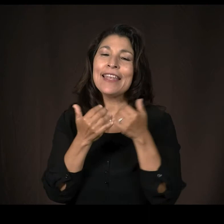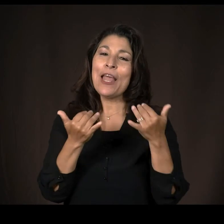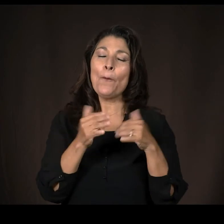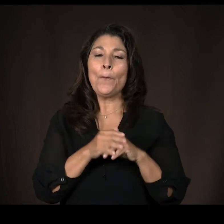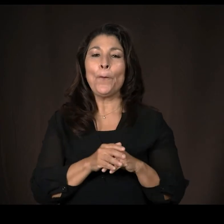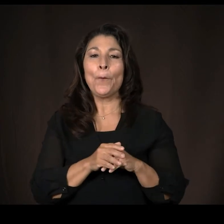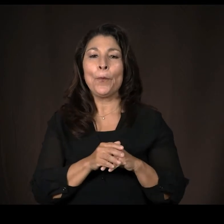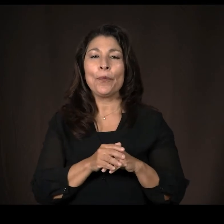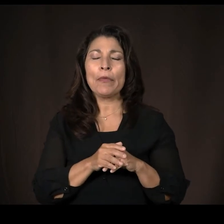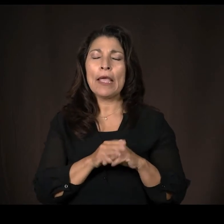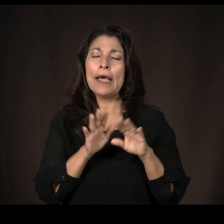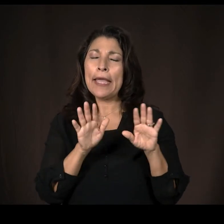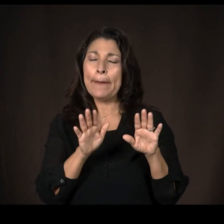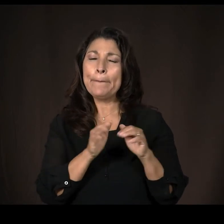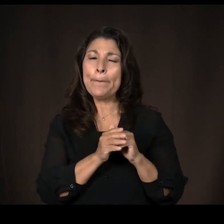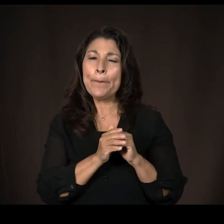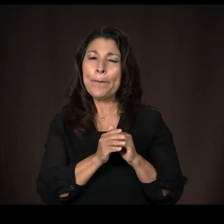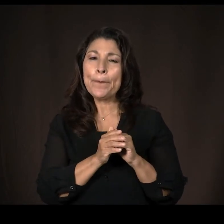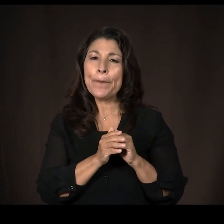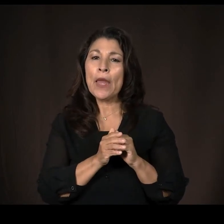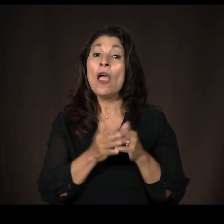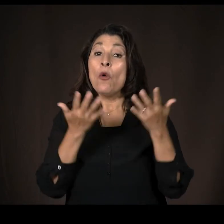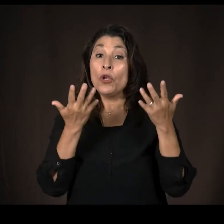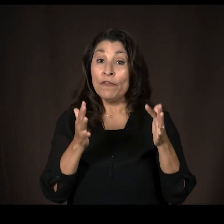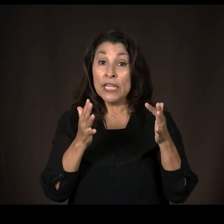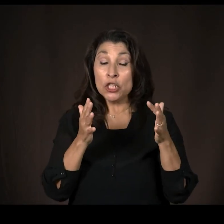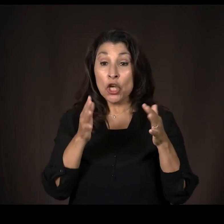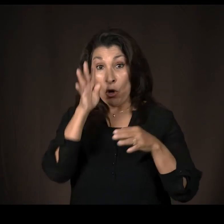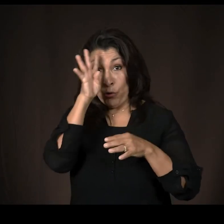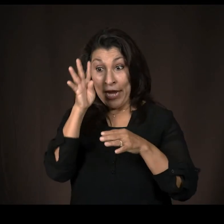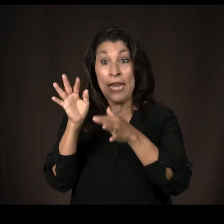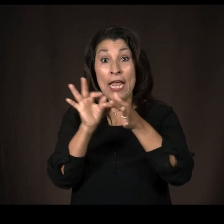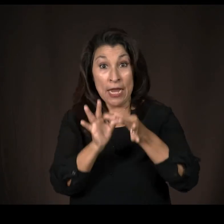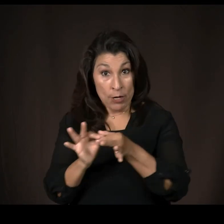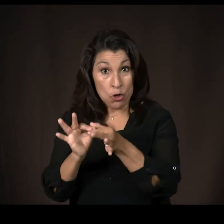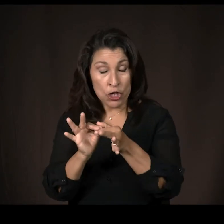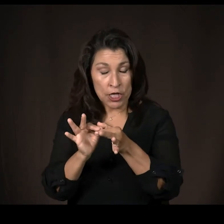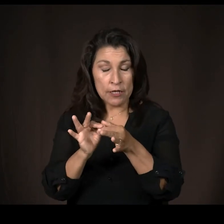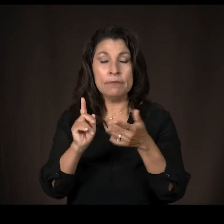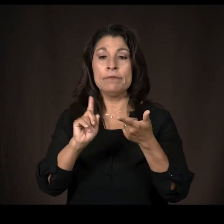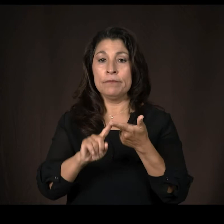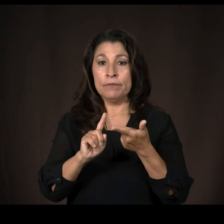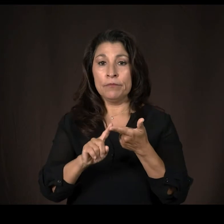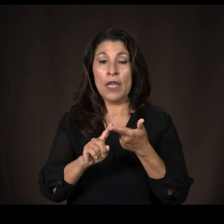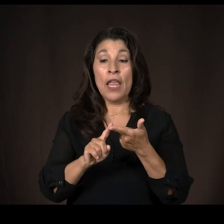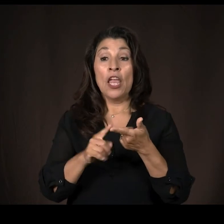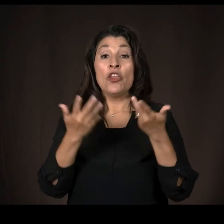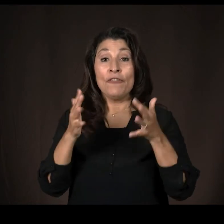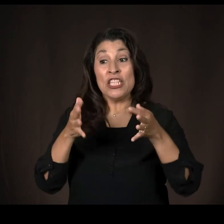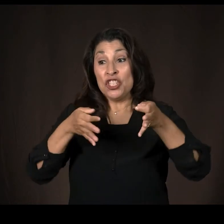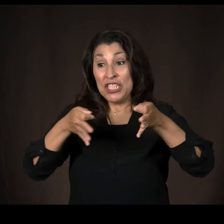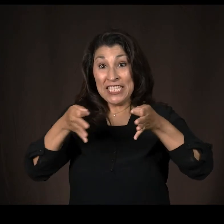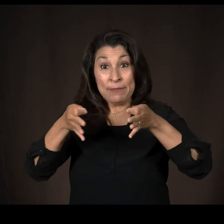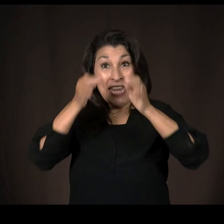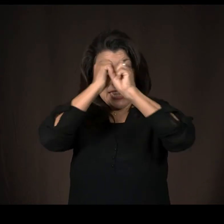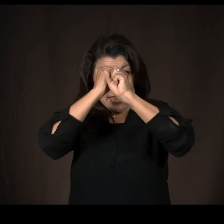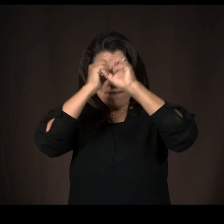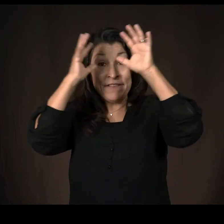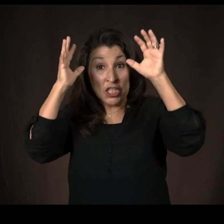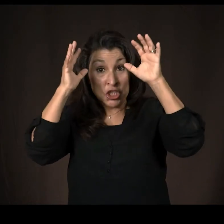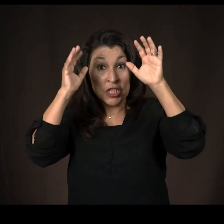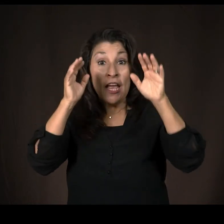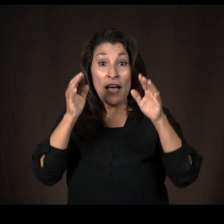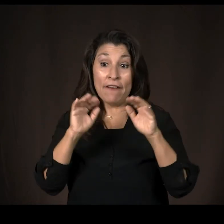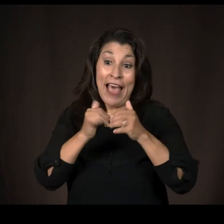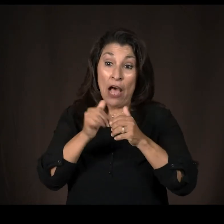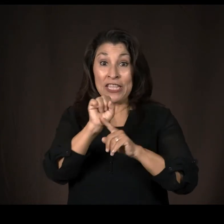Now, let's look at this. After you've created community, after you've painted a picture of what needs to change,